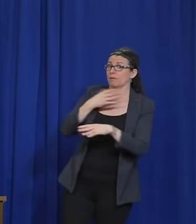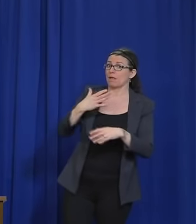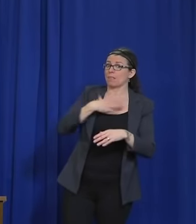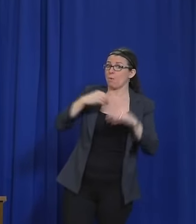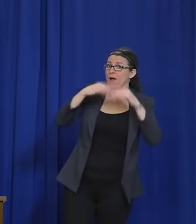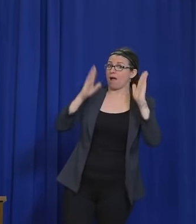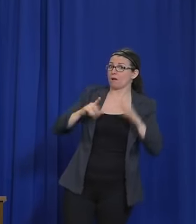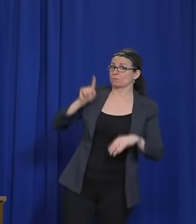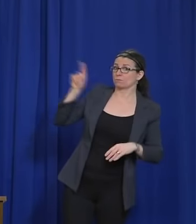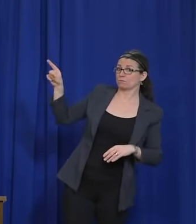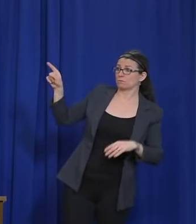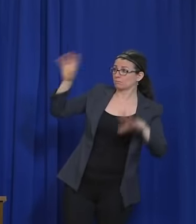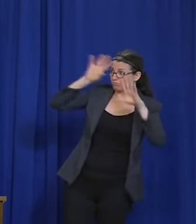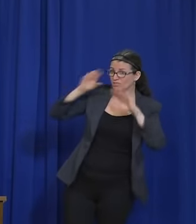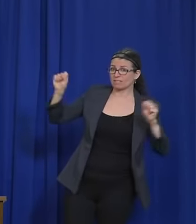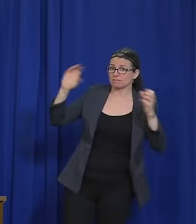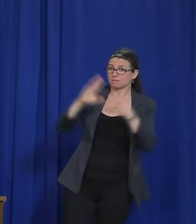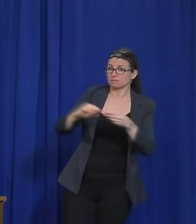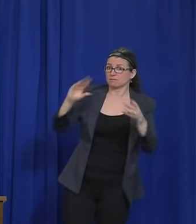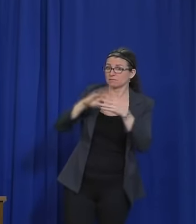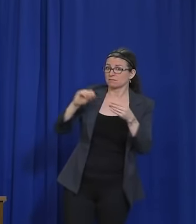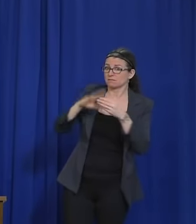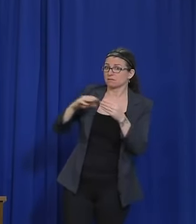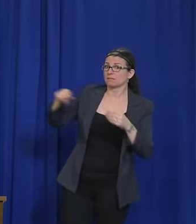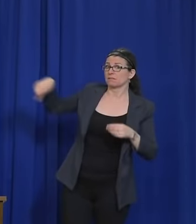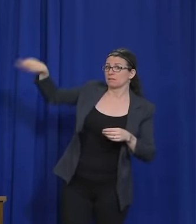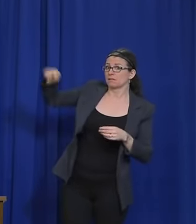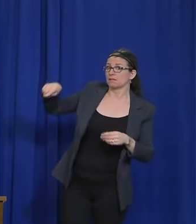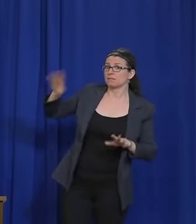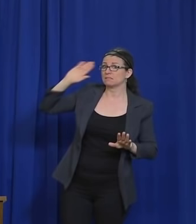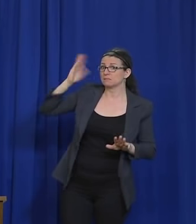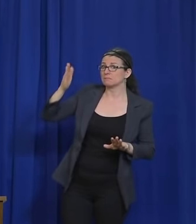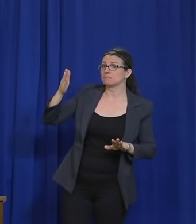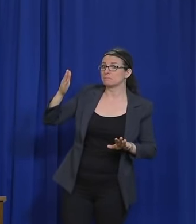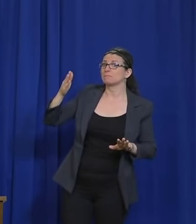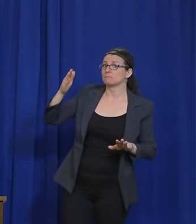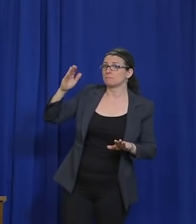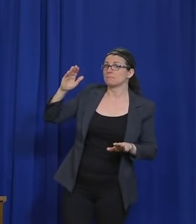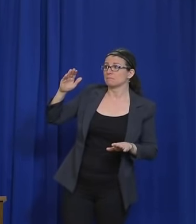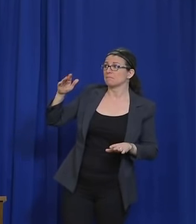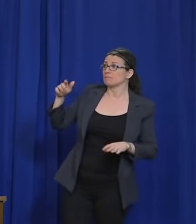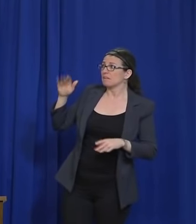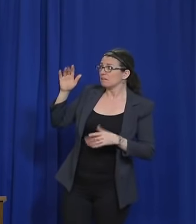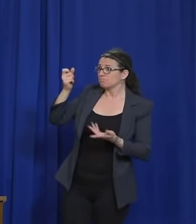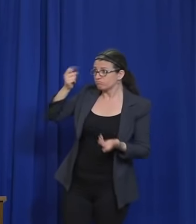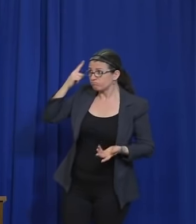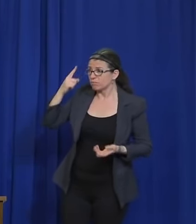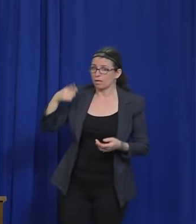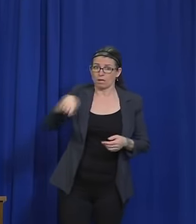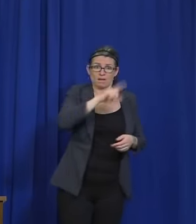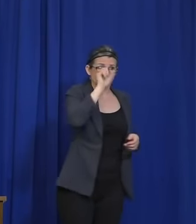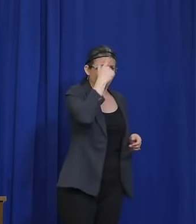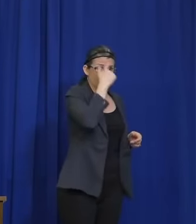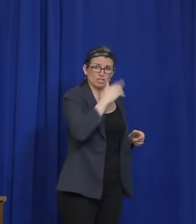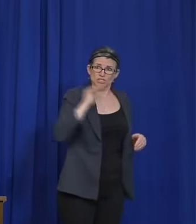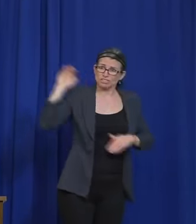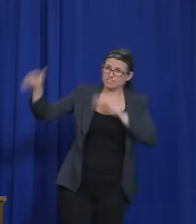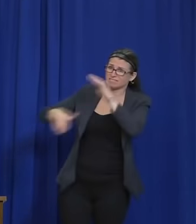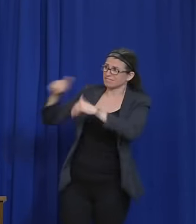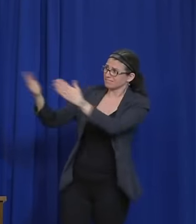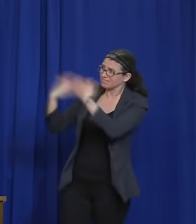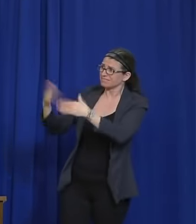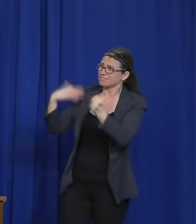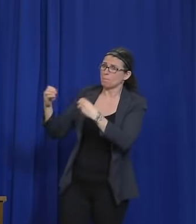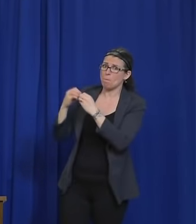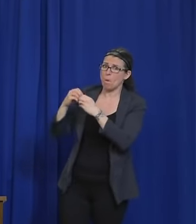from the governors over the past couple of weeks that they need to step up and really help states out as far as testing capacity? Yes,